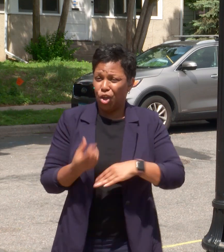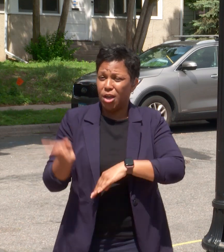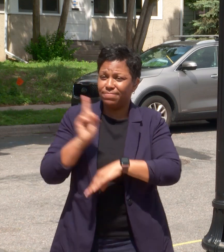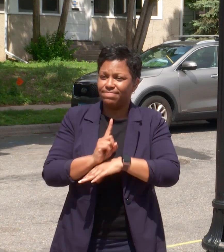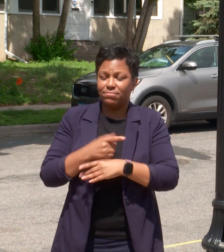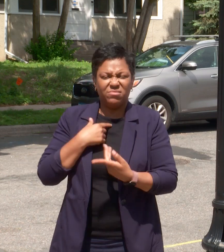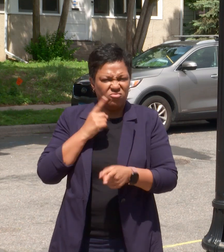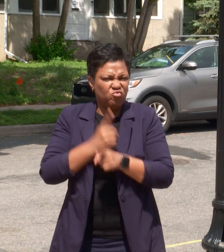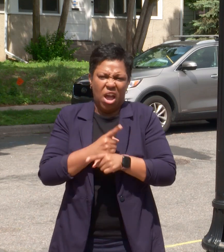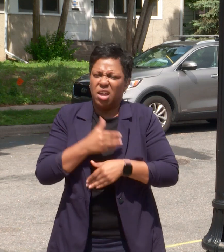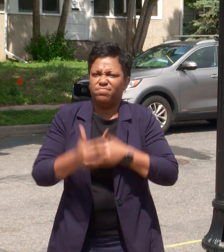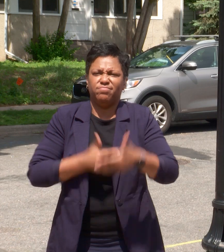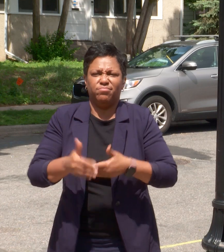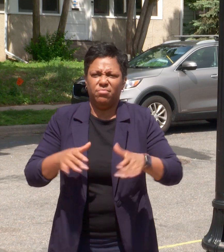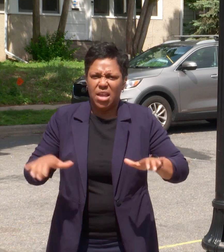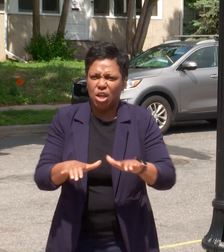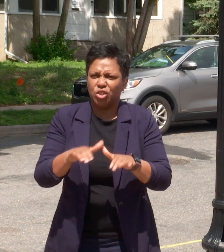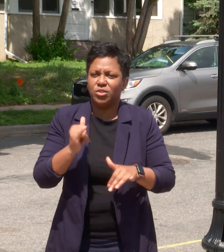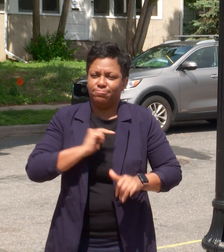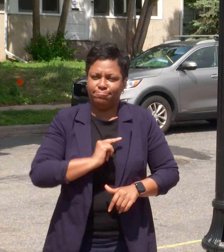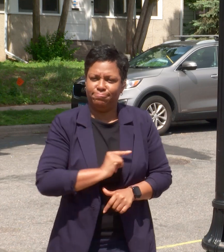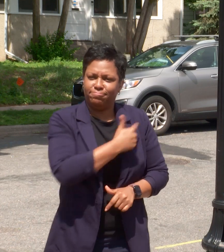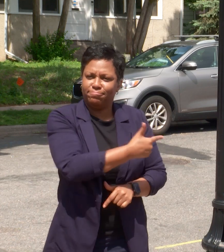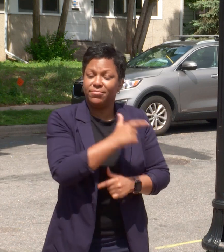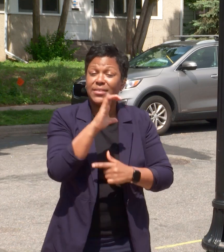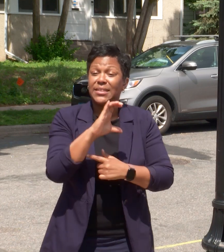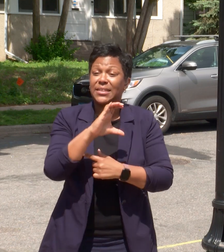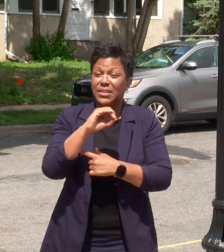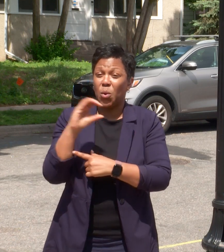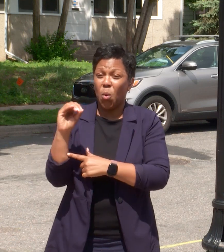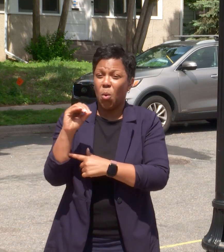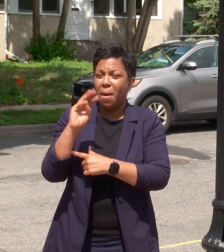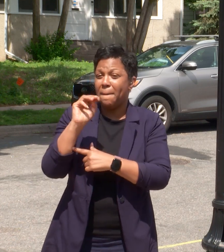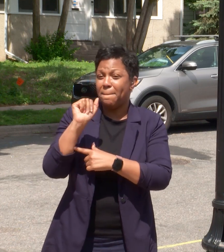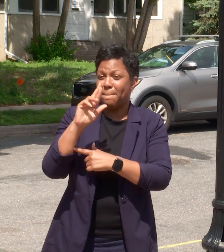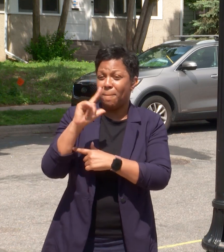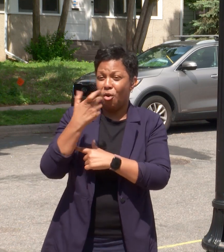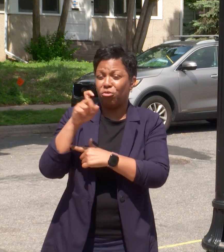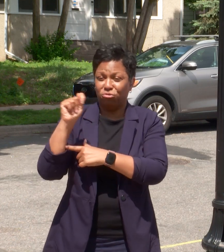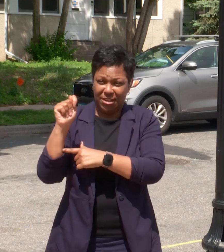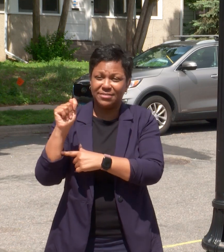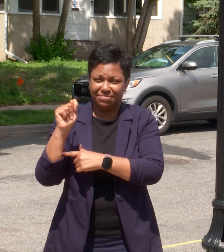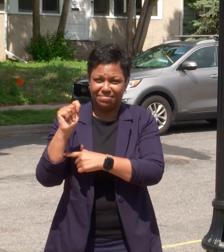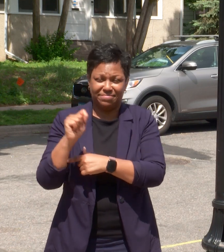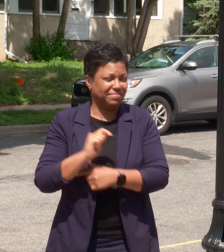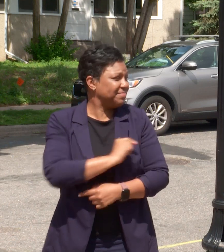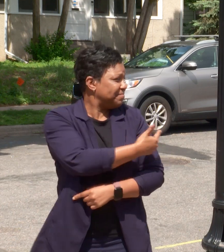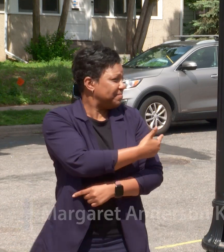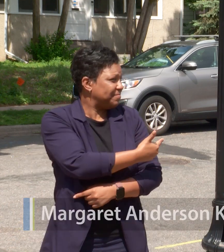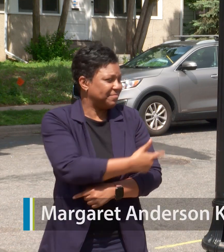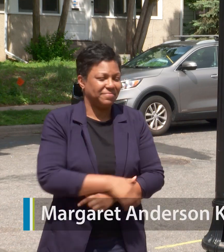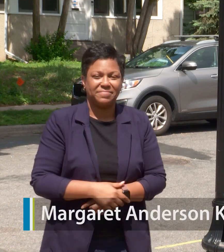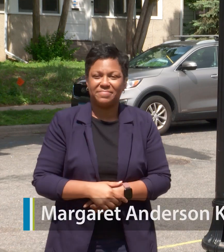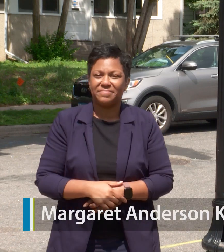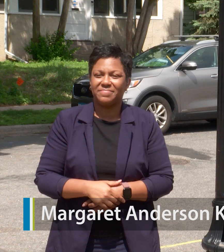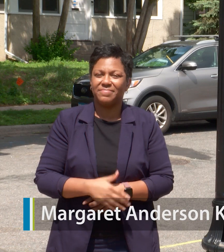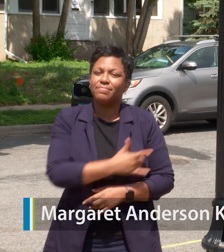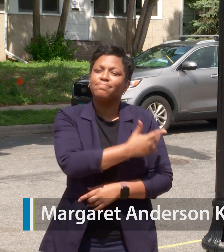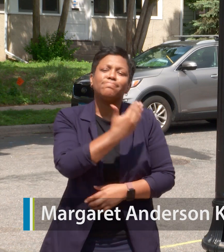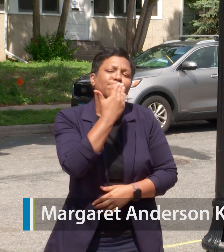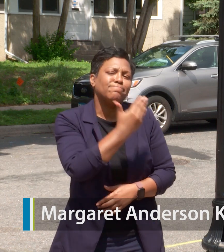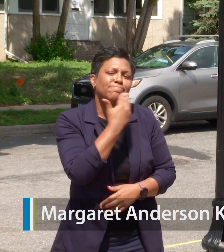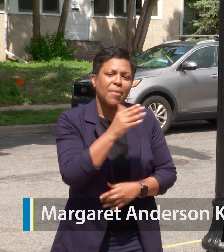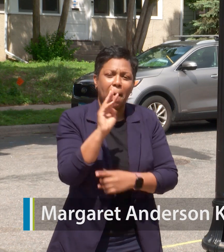it over to our COO, Margaret Anderson Kelliher. Thanks, Mayor. Margaret Anderson Kelliher,